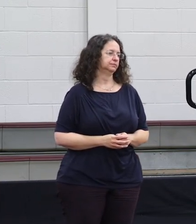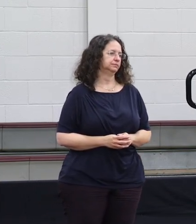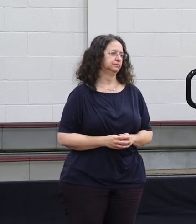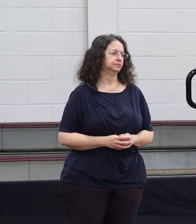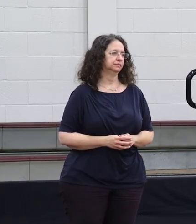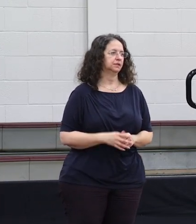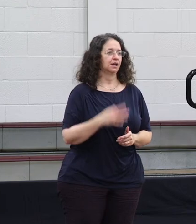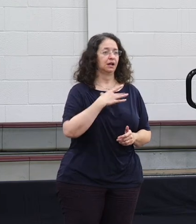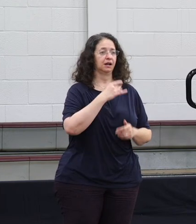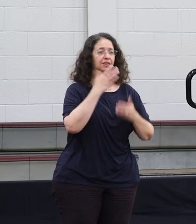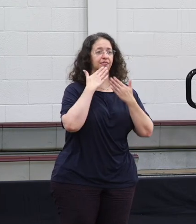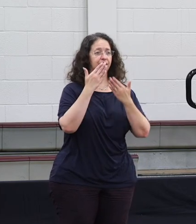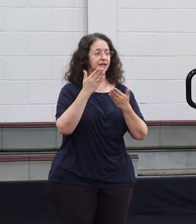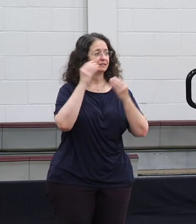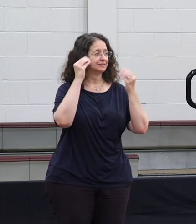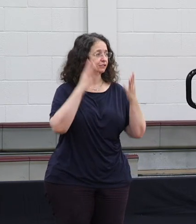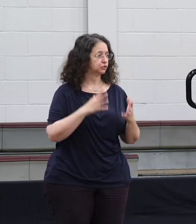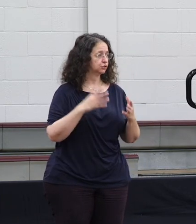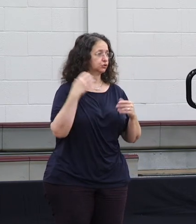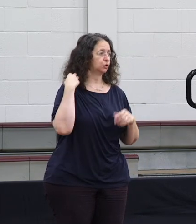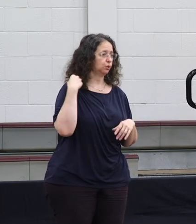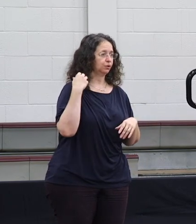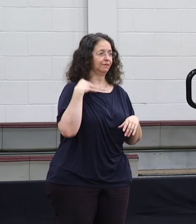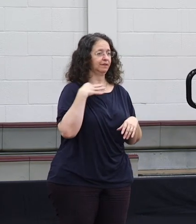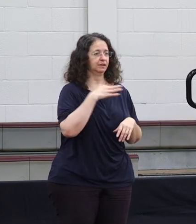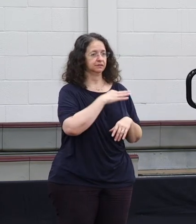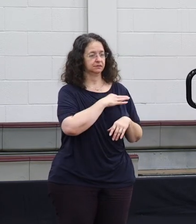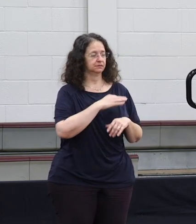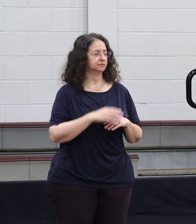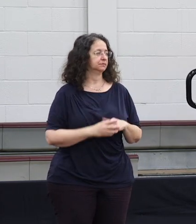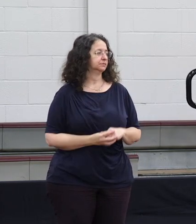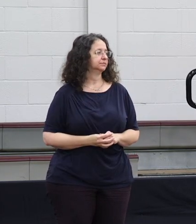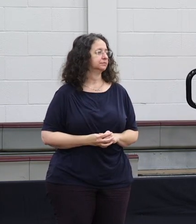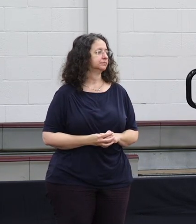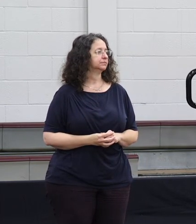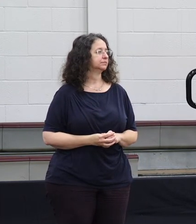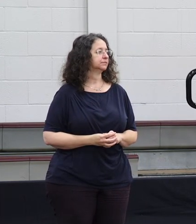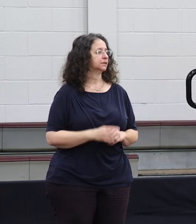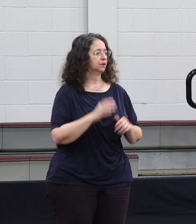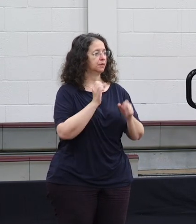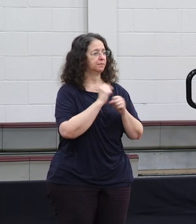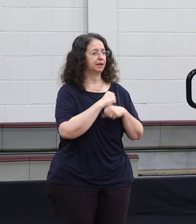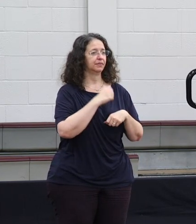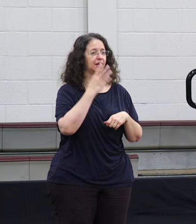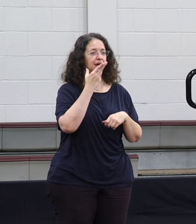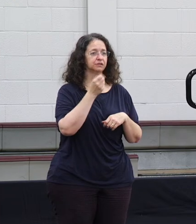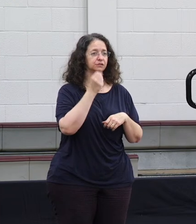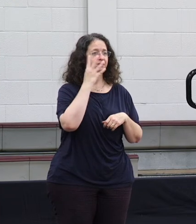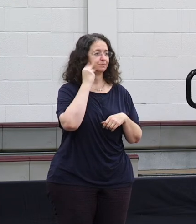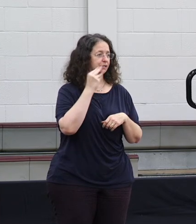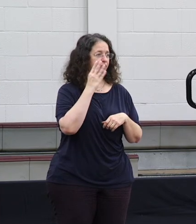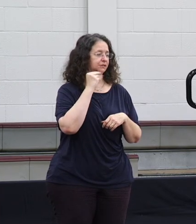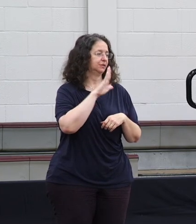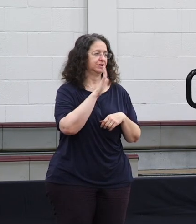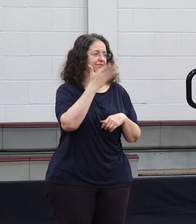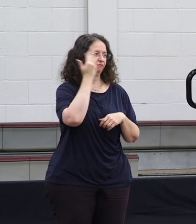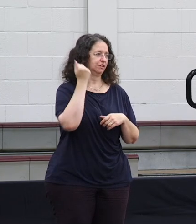I'd like to thank my teachers, coaches, and faculty who have made my high school experience one I will never forget.